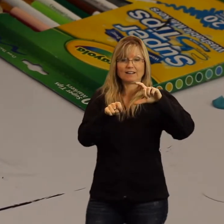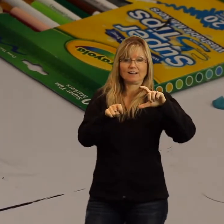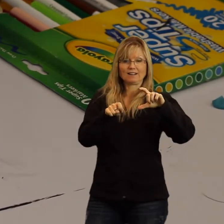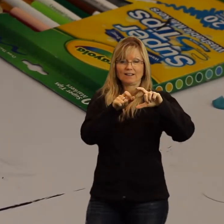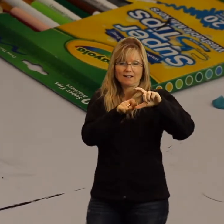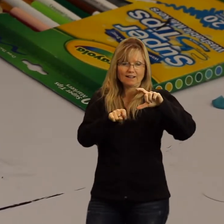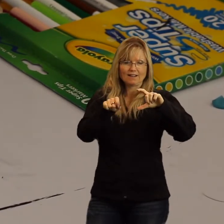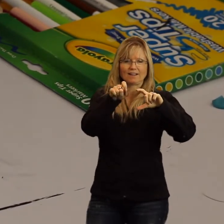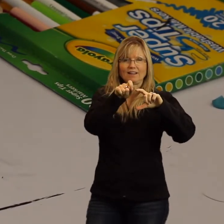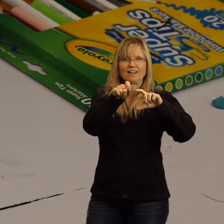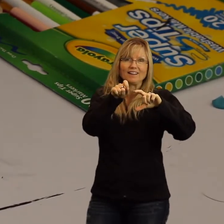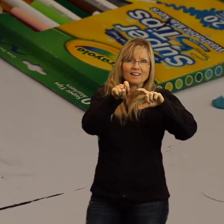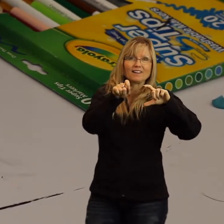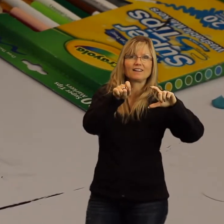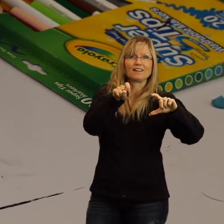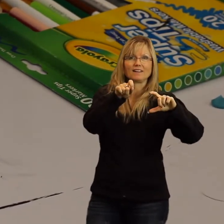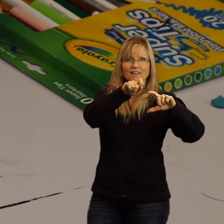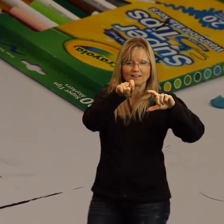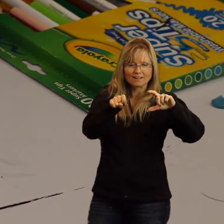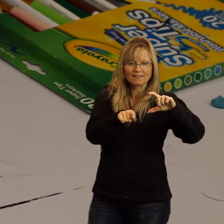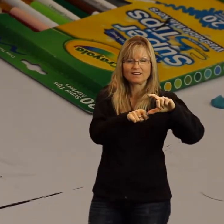away.